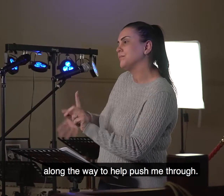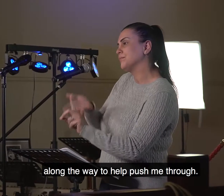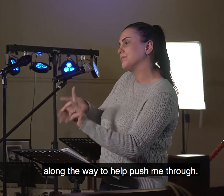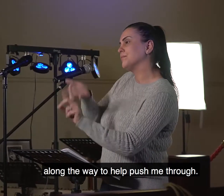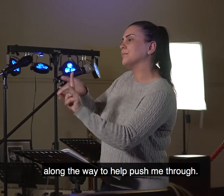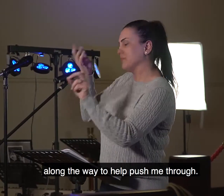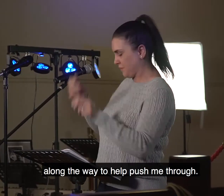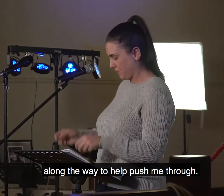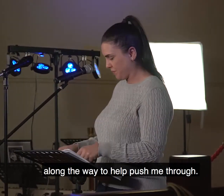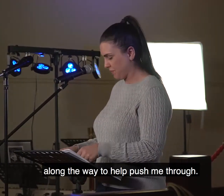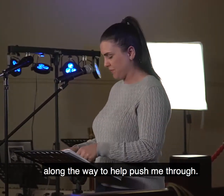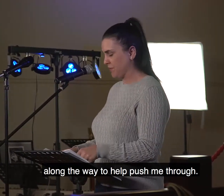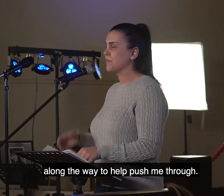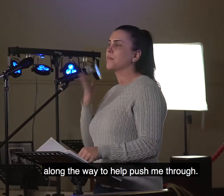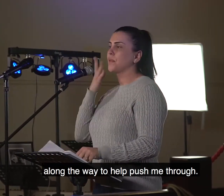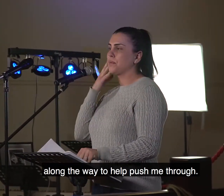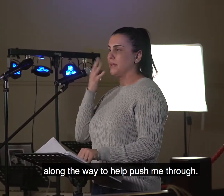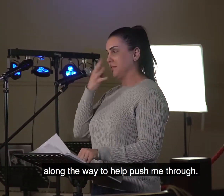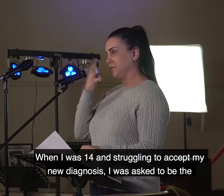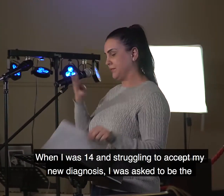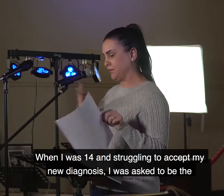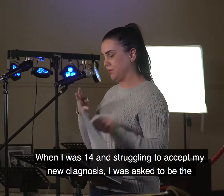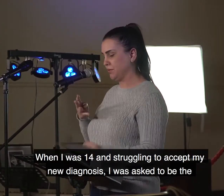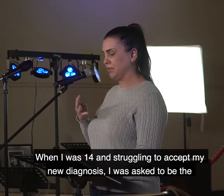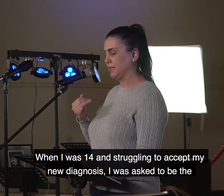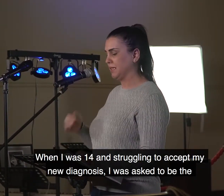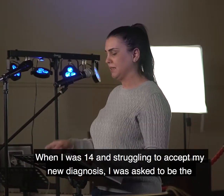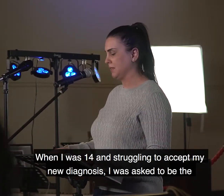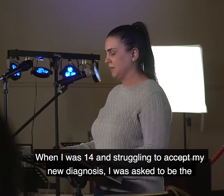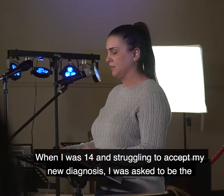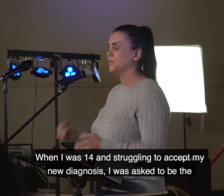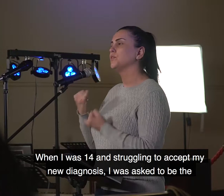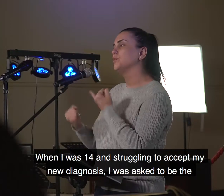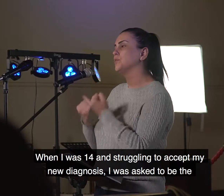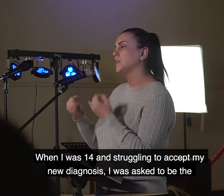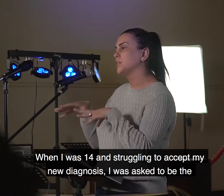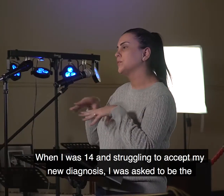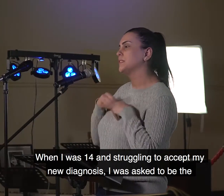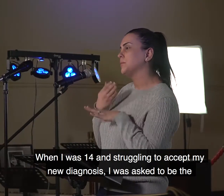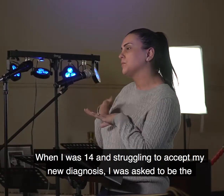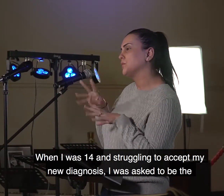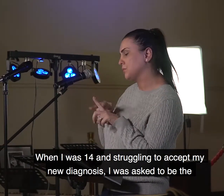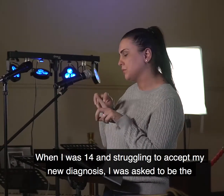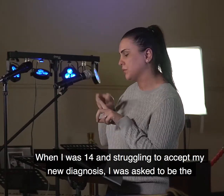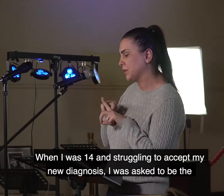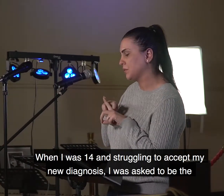to help push me through. When I was 14, and struggling to accept my new